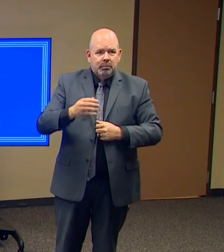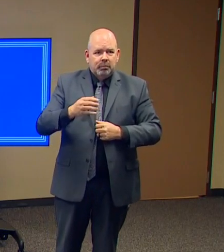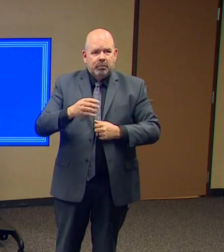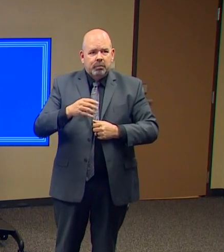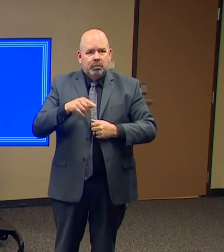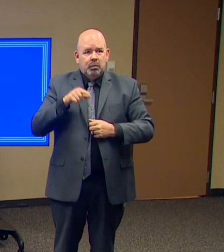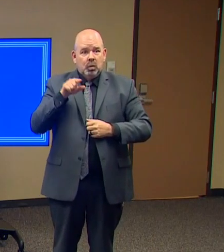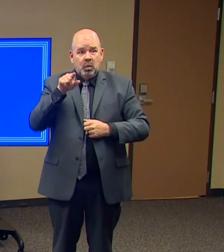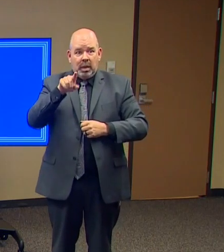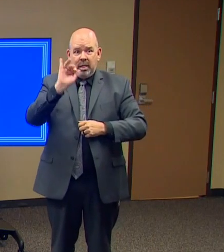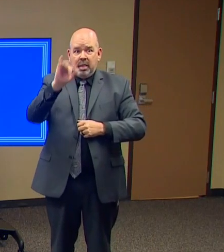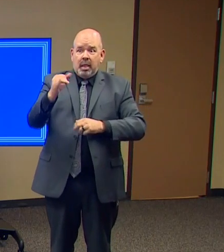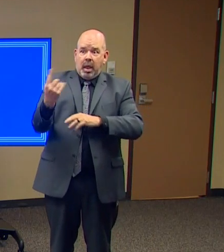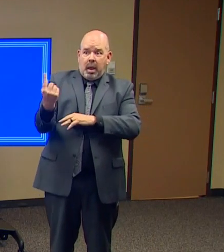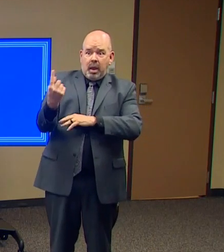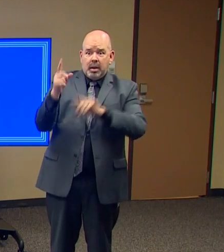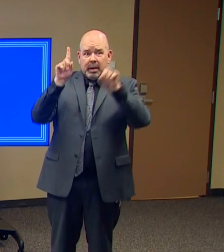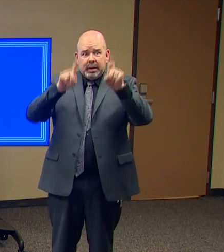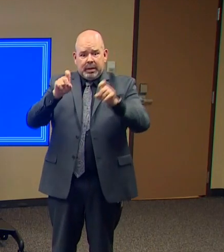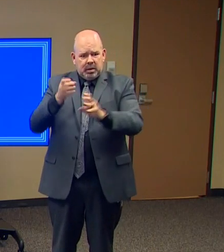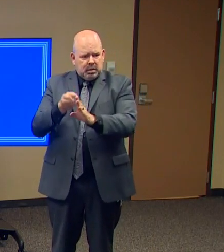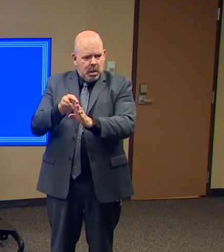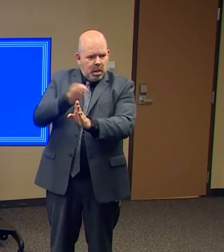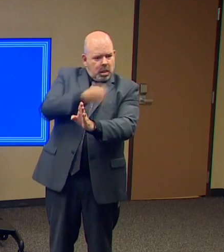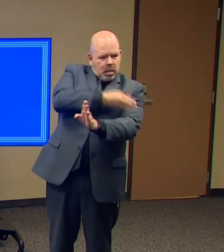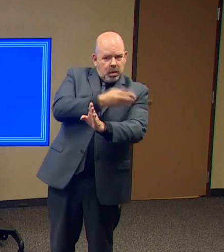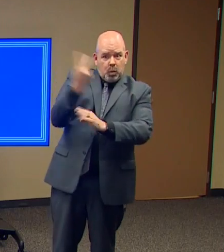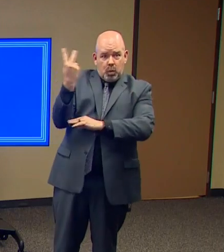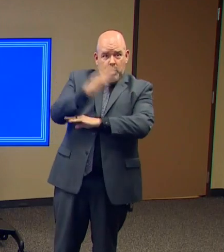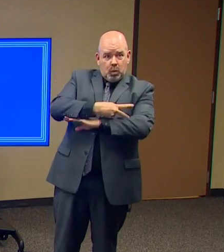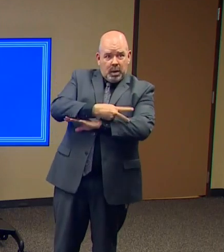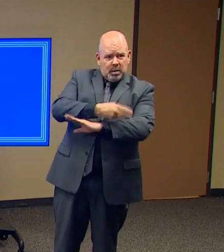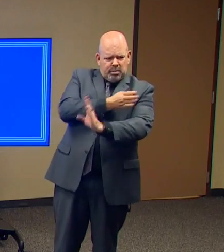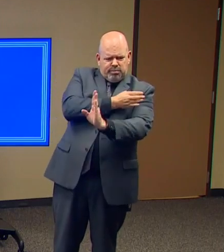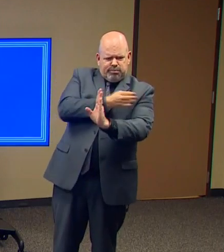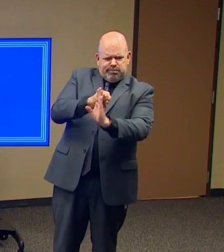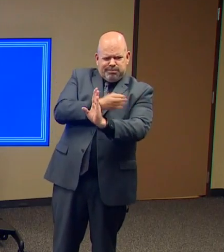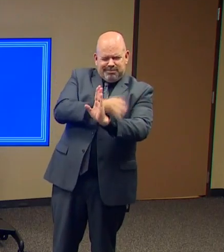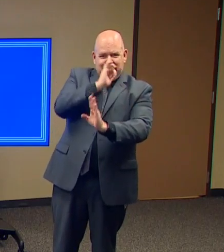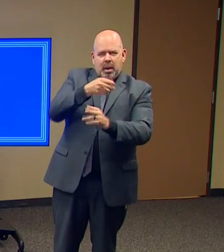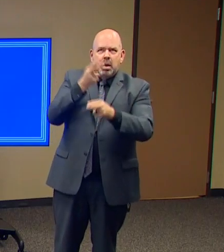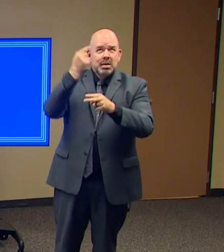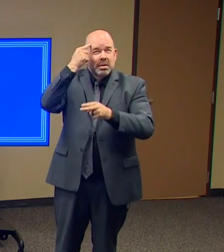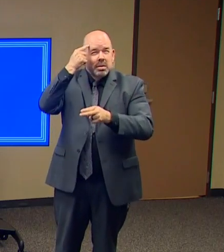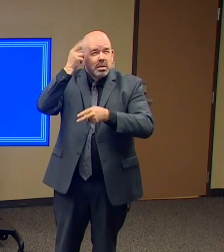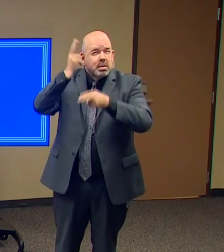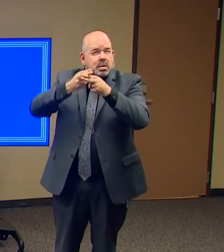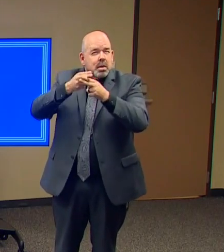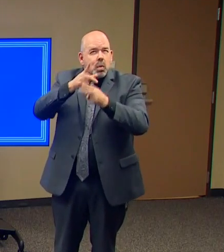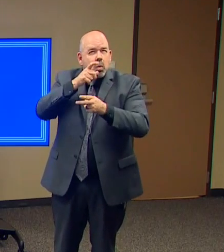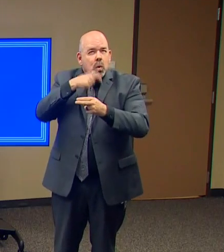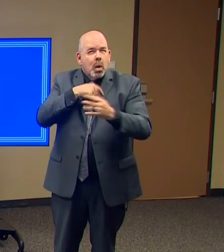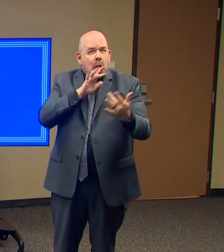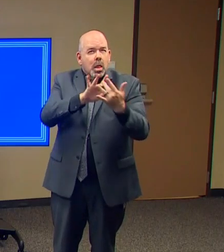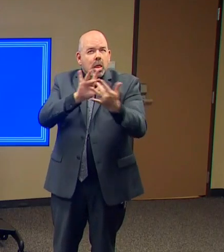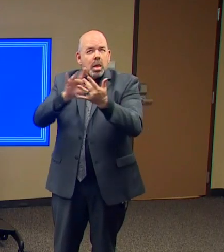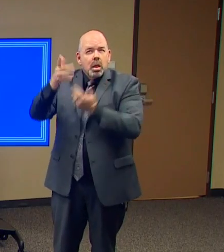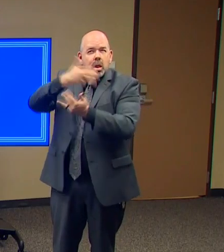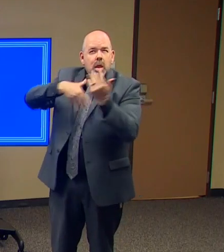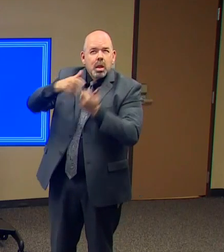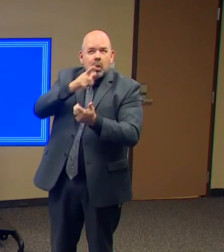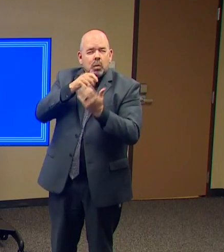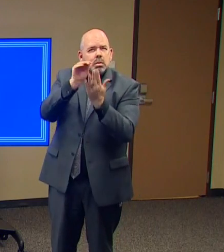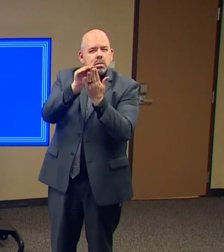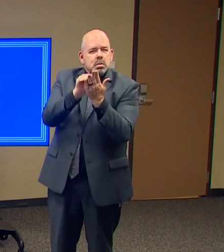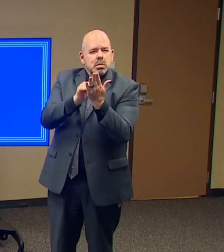might literally be dozens and dozens or hundreds of people. And so we've got to add more contact tracers. The Commissioner's